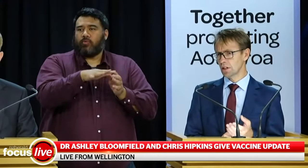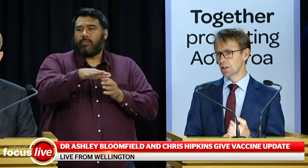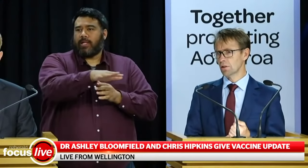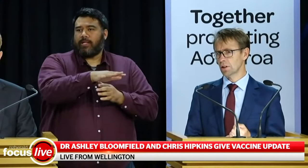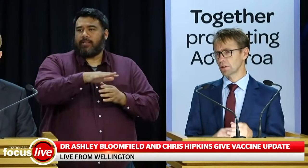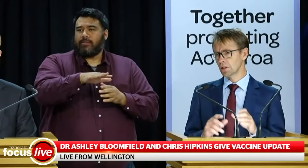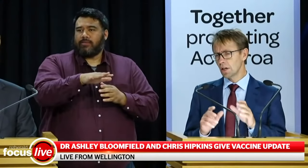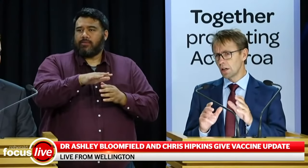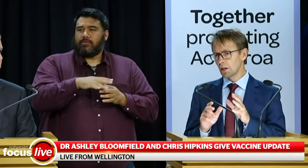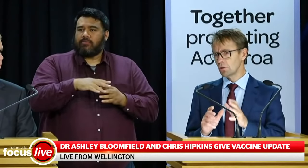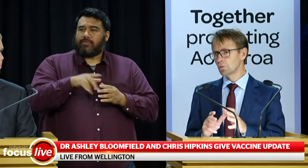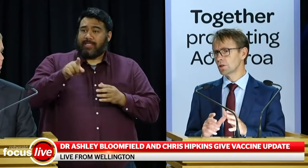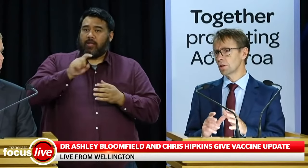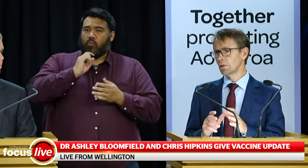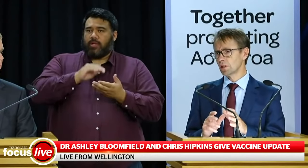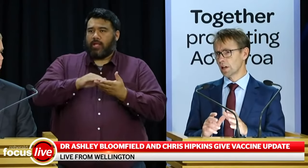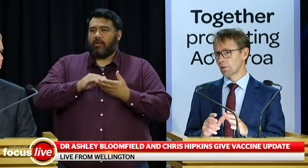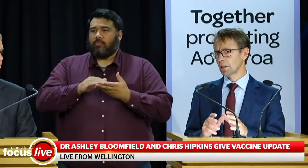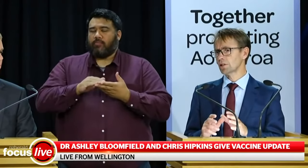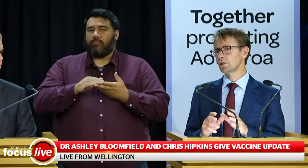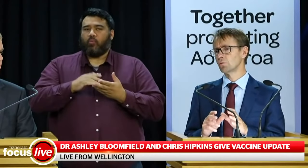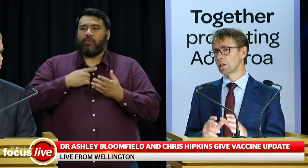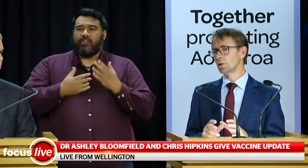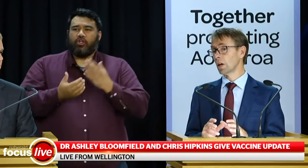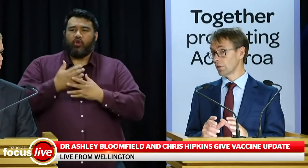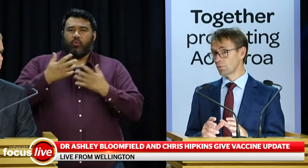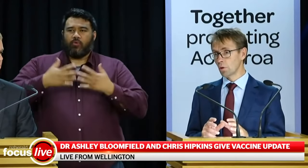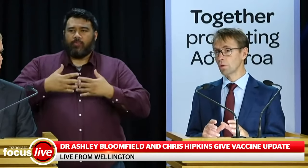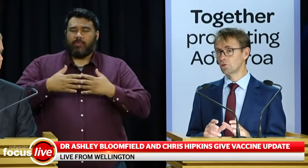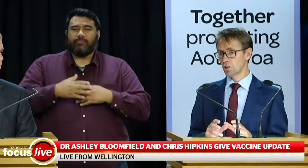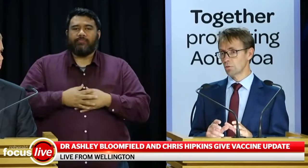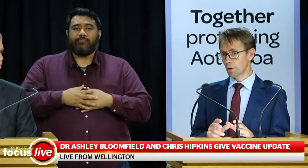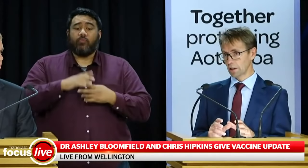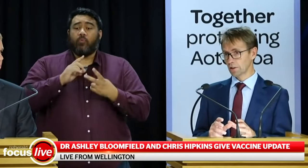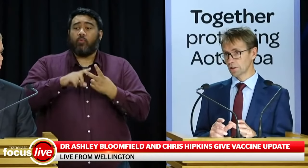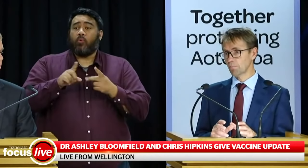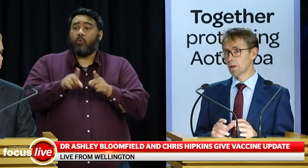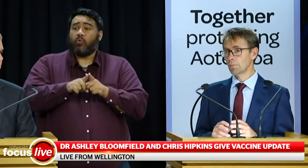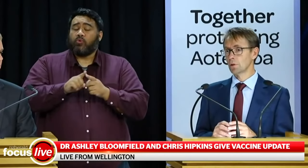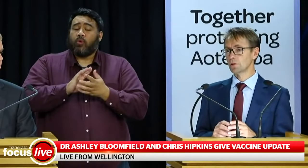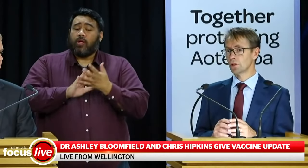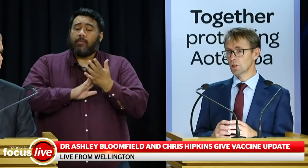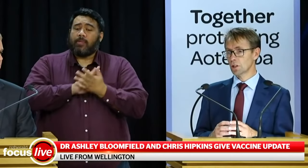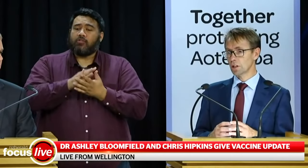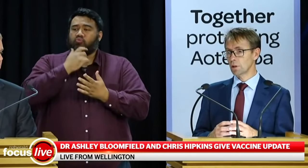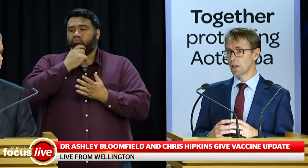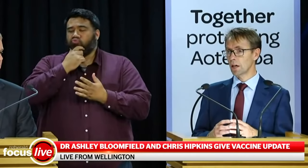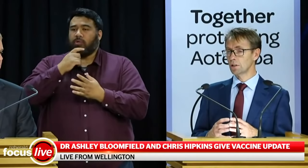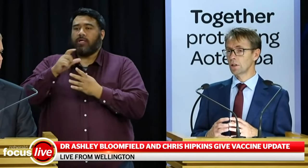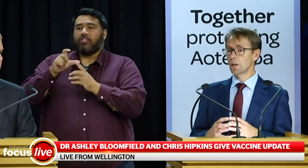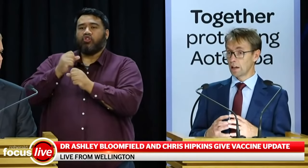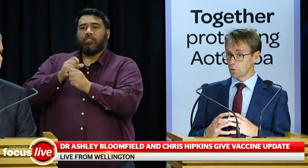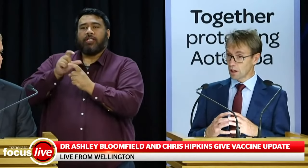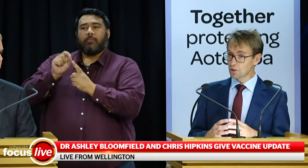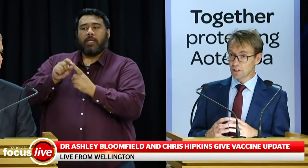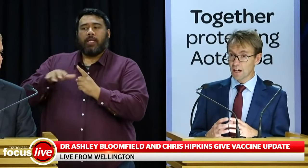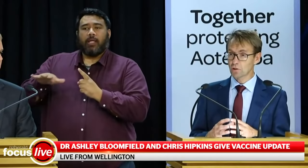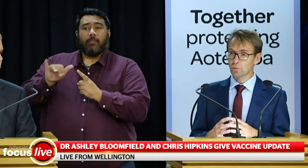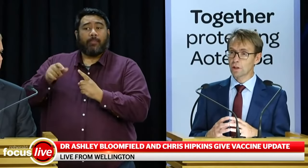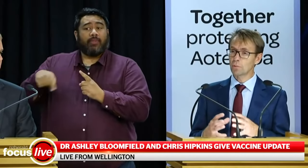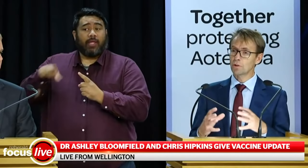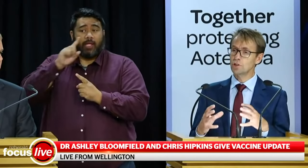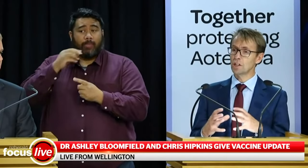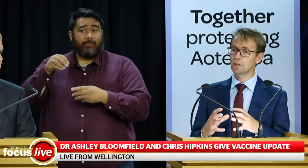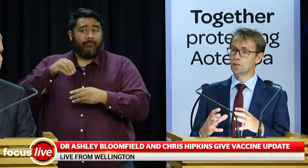thing. The second thing is it also is allowing us to relook at the role of general practice, because initially we have